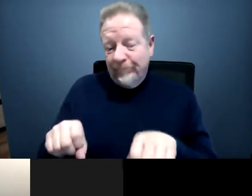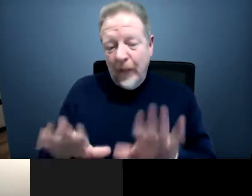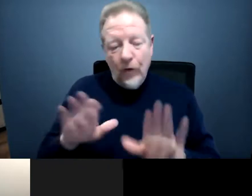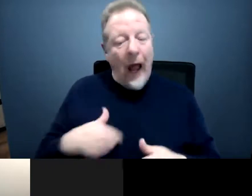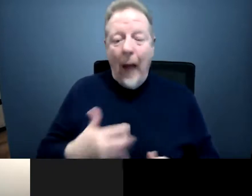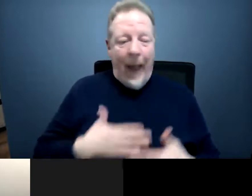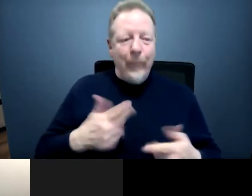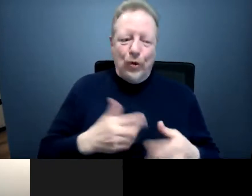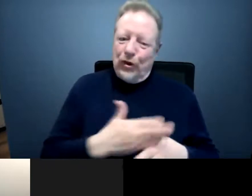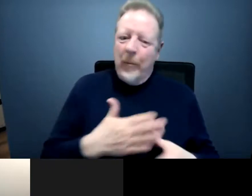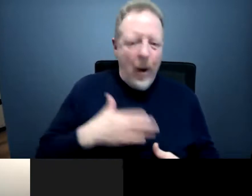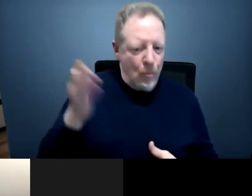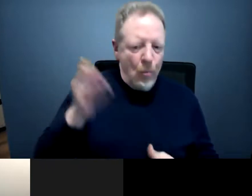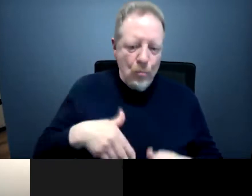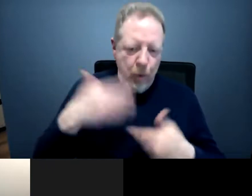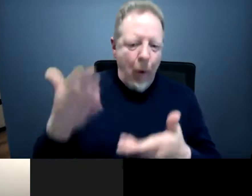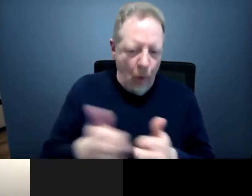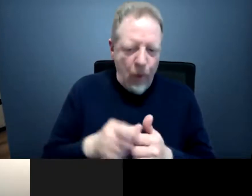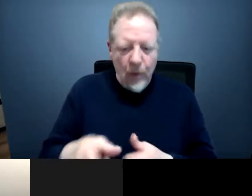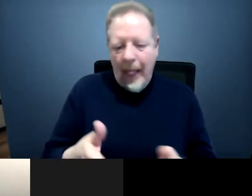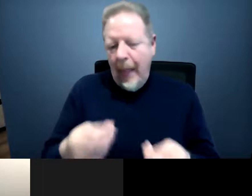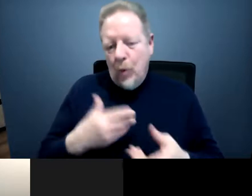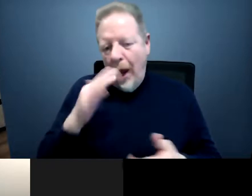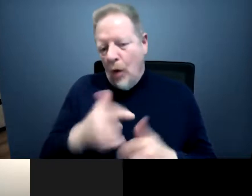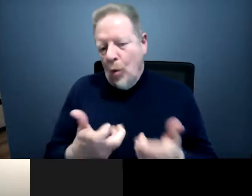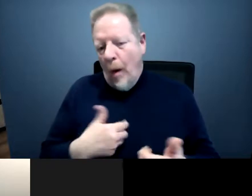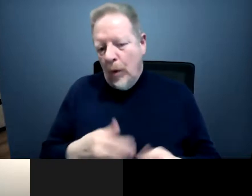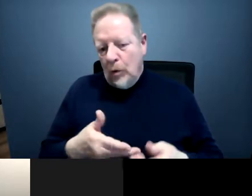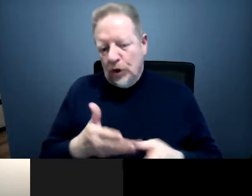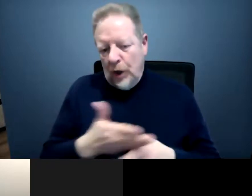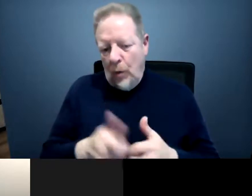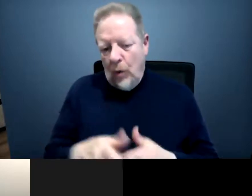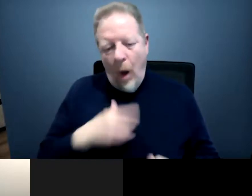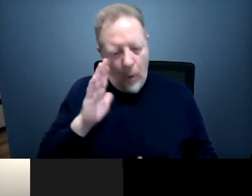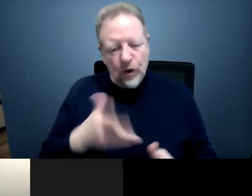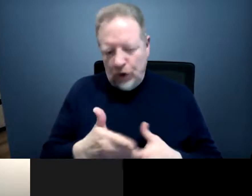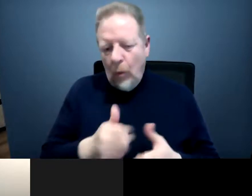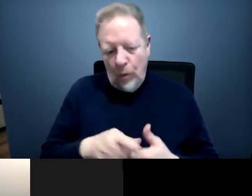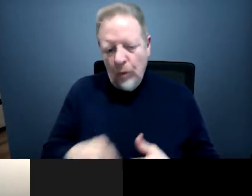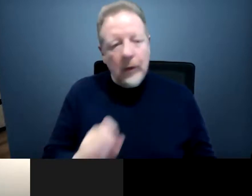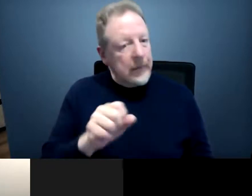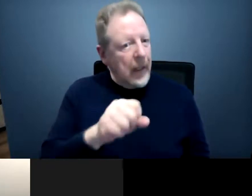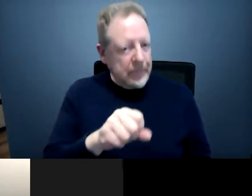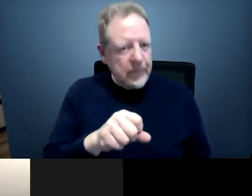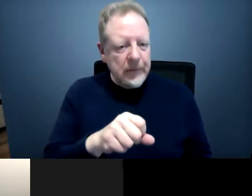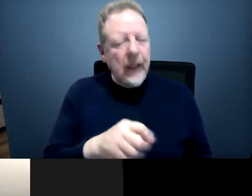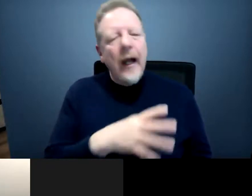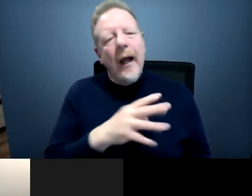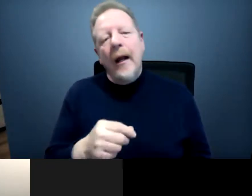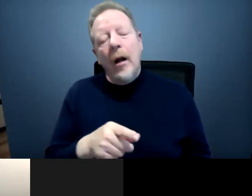let me know how you want me to do that. Yeah, I appreciate that. Okay. And then I will, are you okay if I